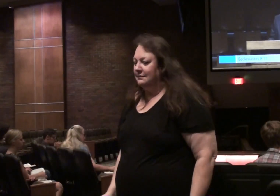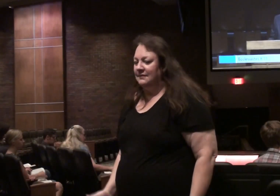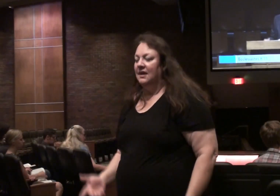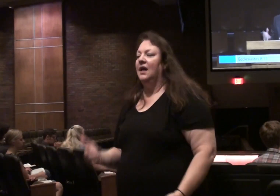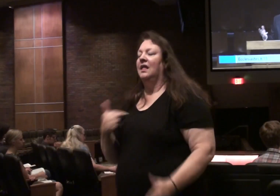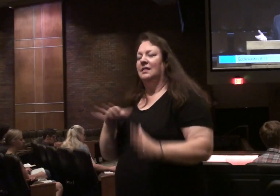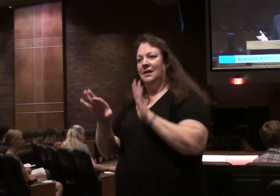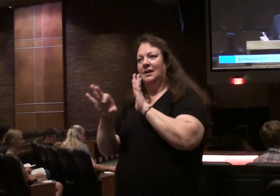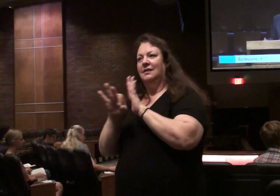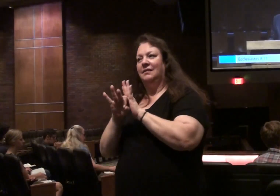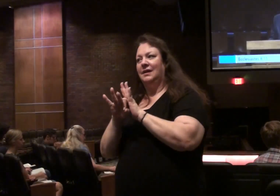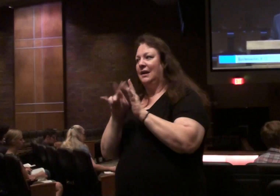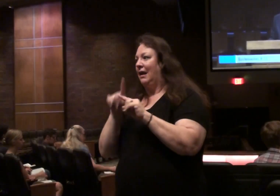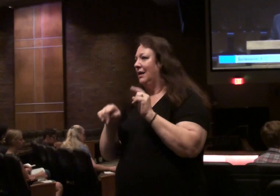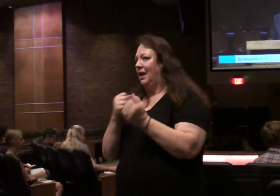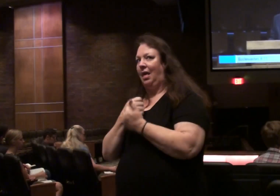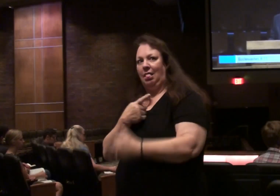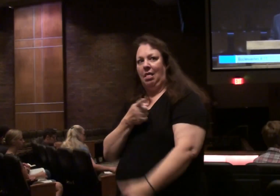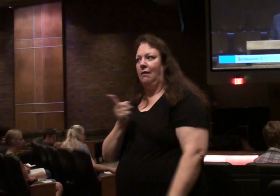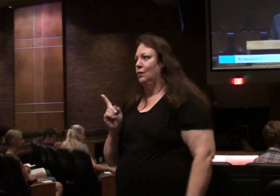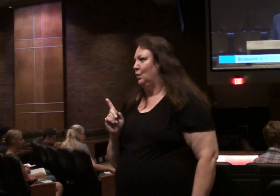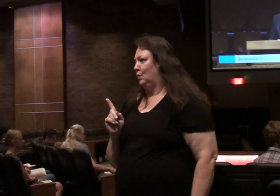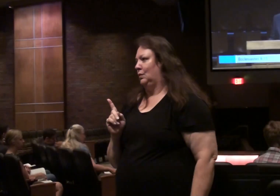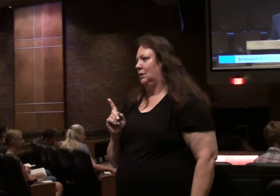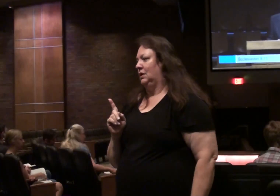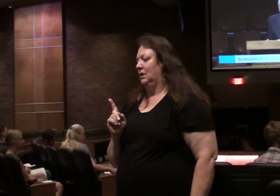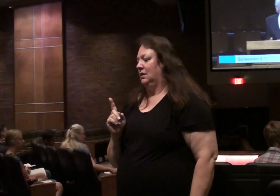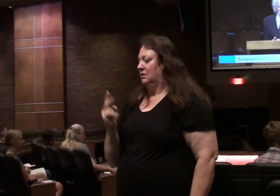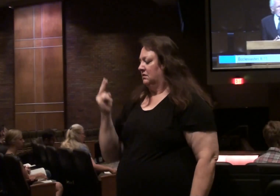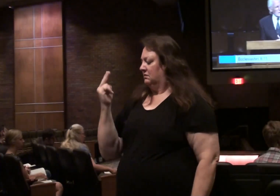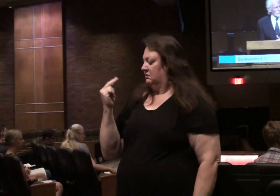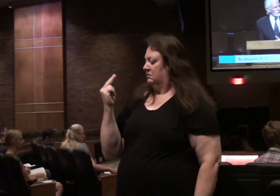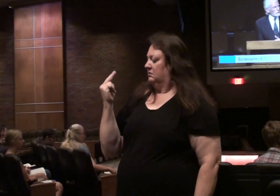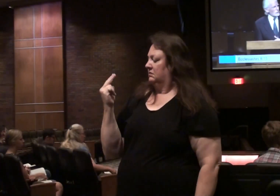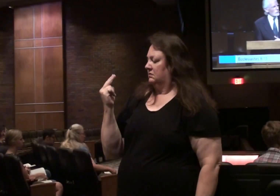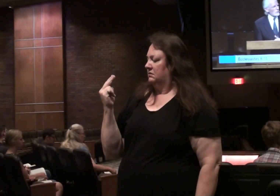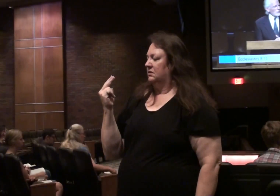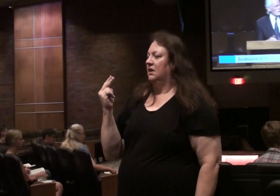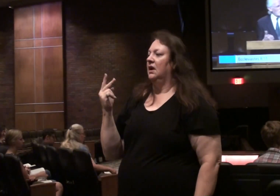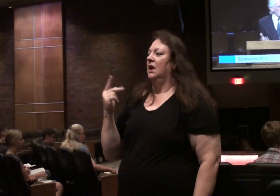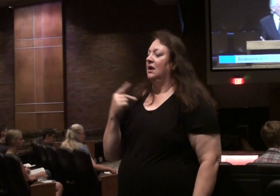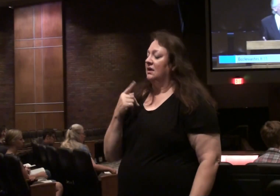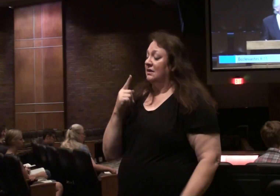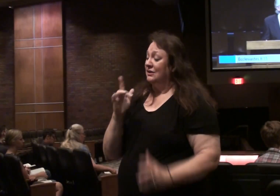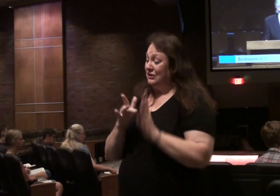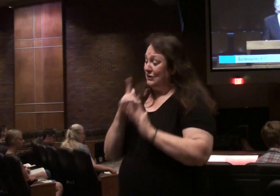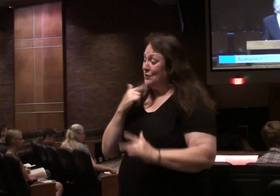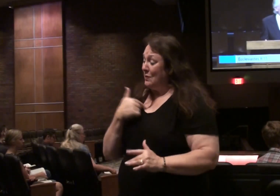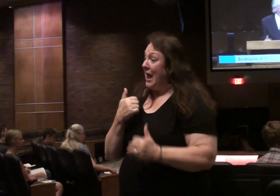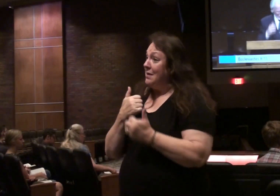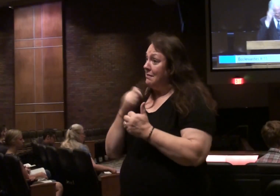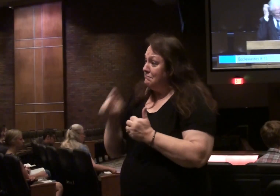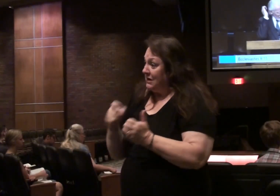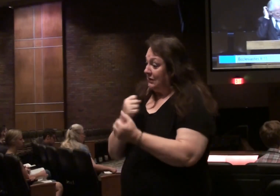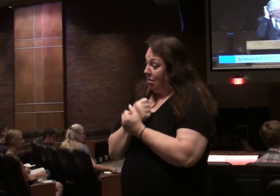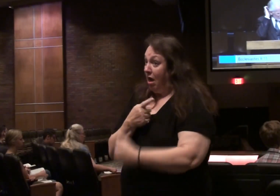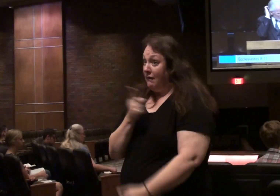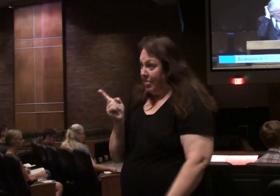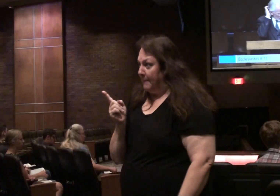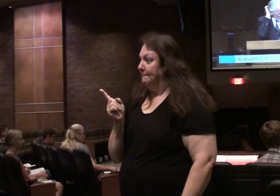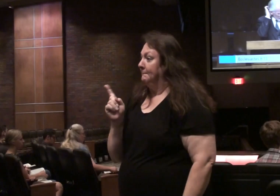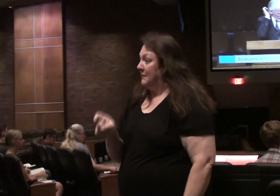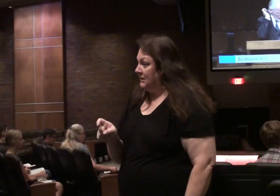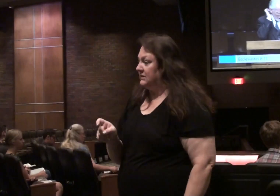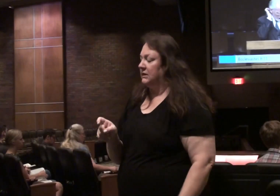And then I find it hard to love those who are mistreating me. As Jesus told me to love my enemies. And I read